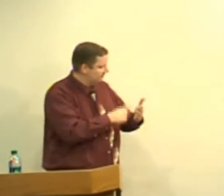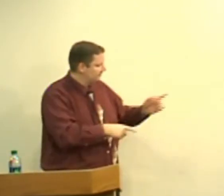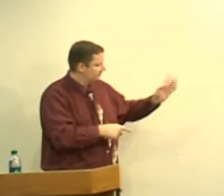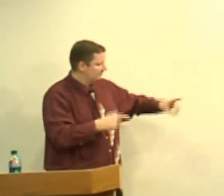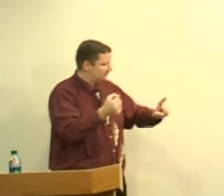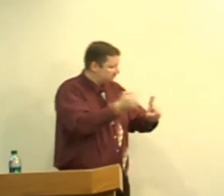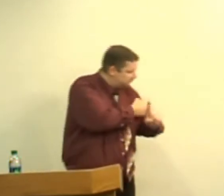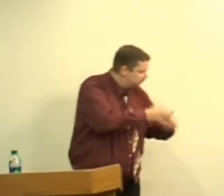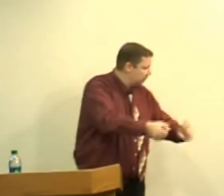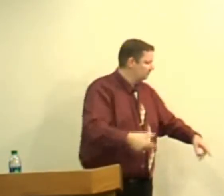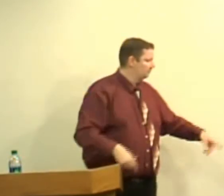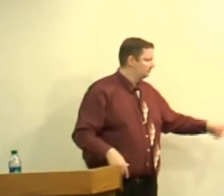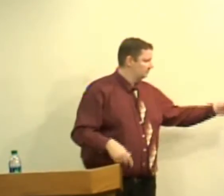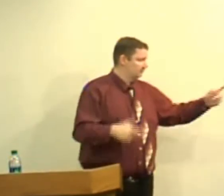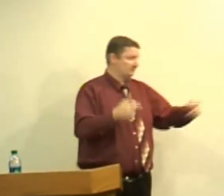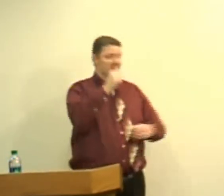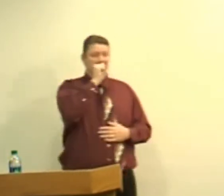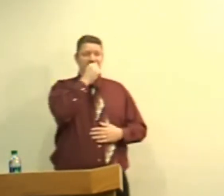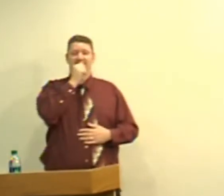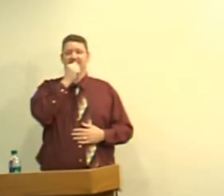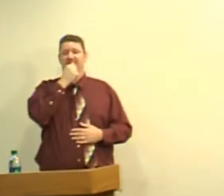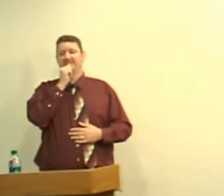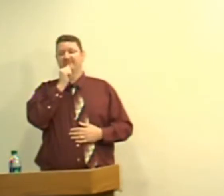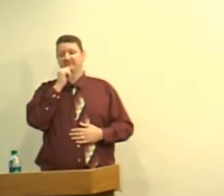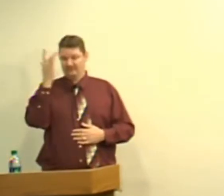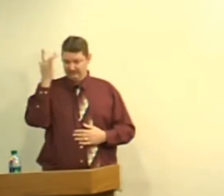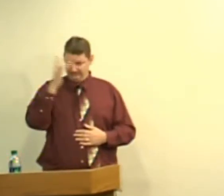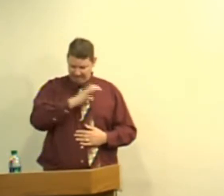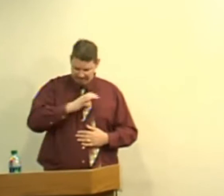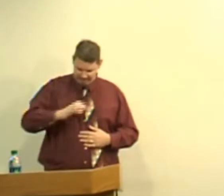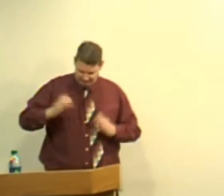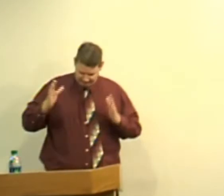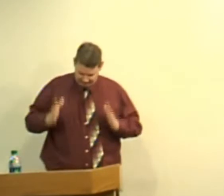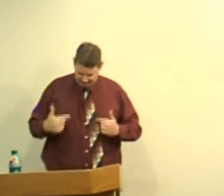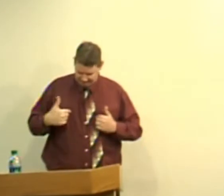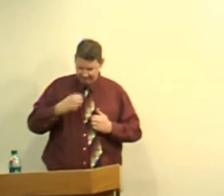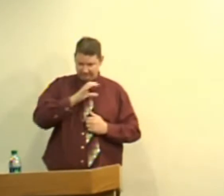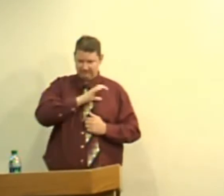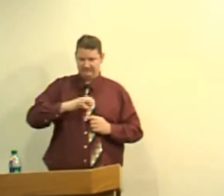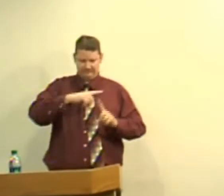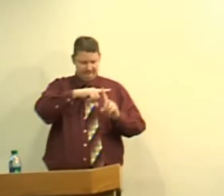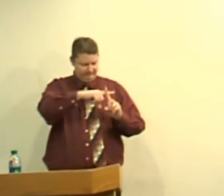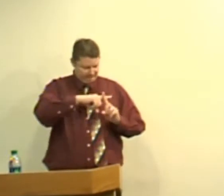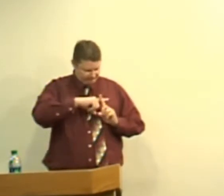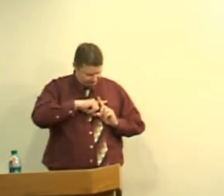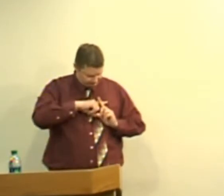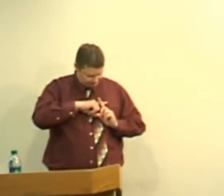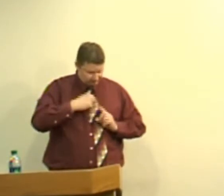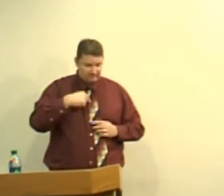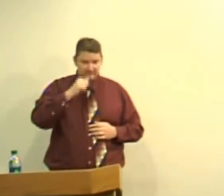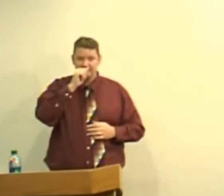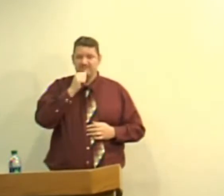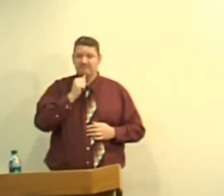They were spoken against. They were abused. And they suffered. They suffered. Suffered just as Christians suffer today.